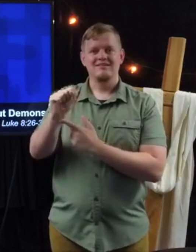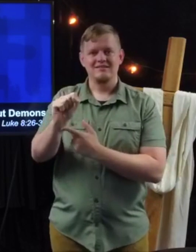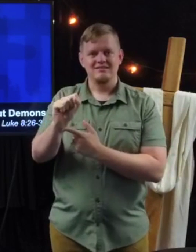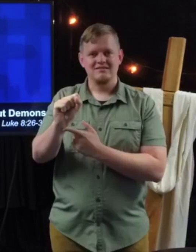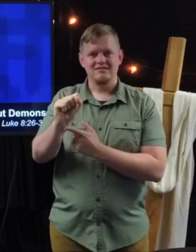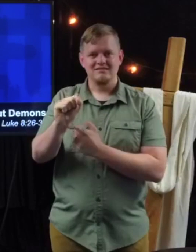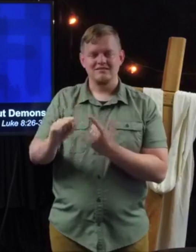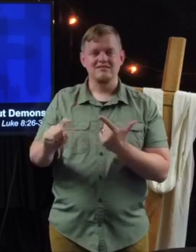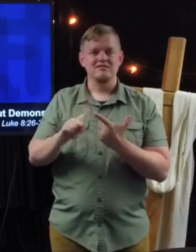Achilles,